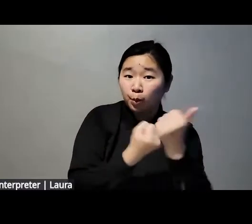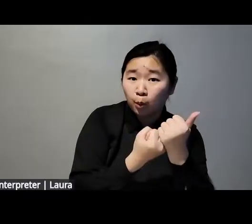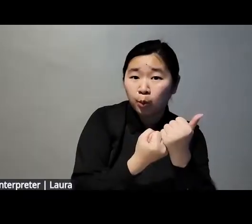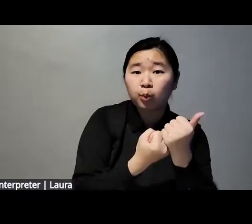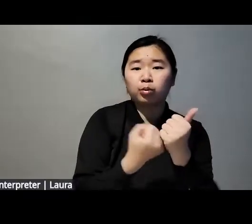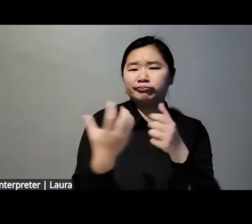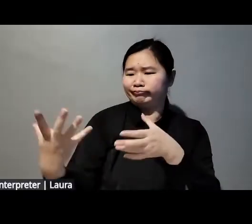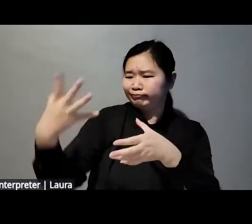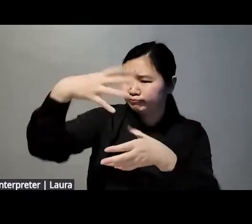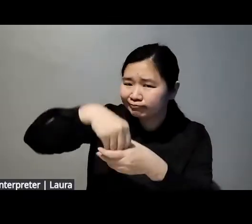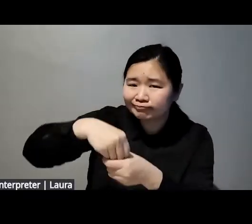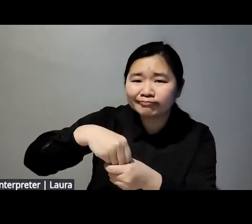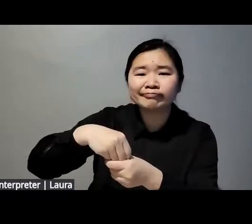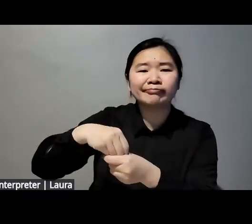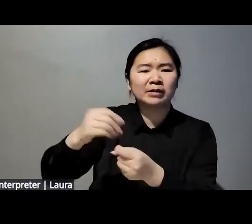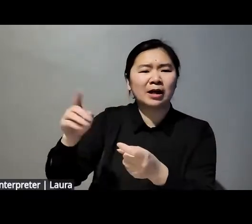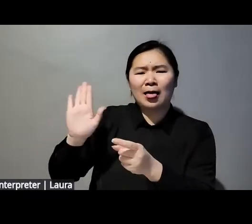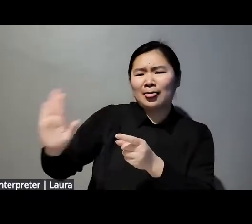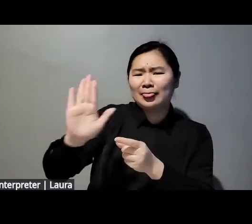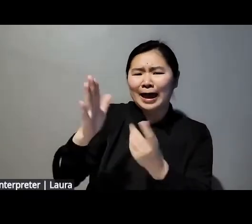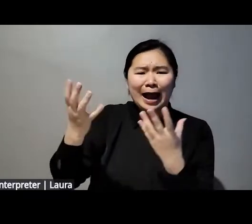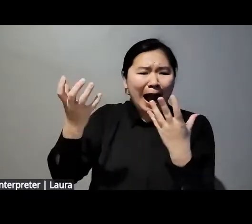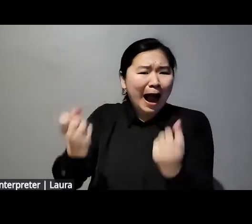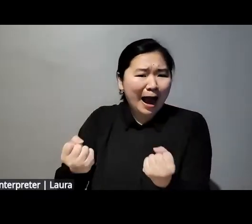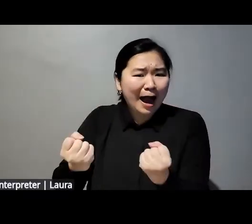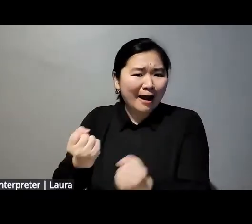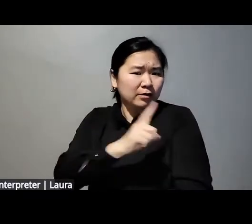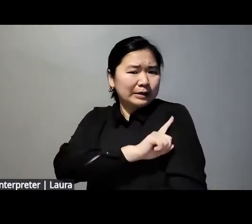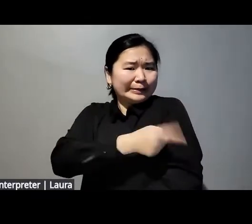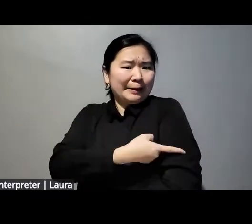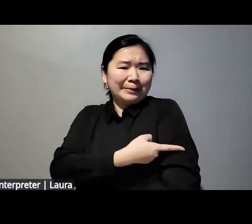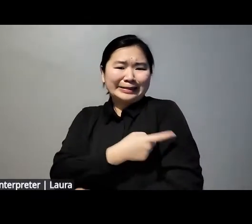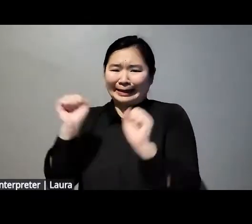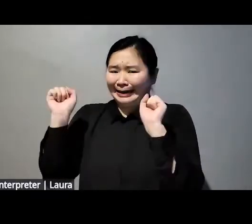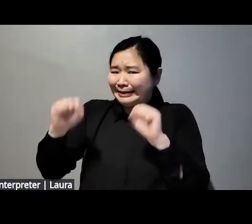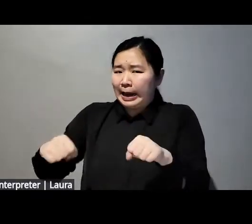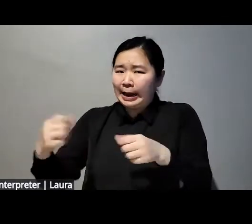post-trainings to help with the mental health. It can also help.